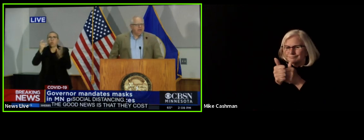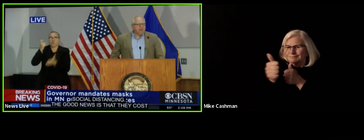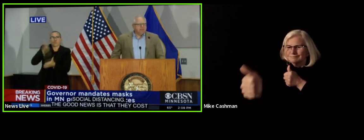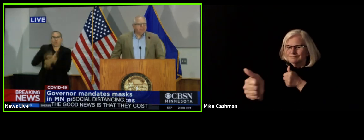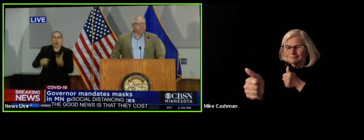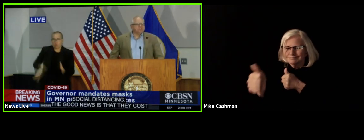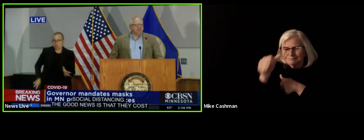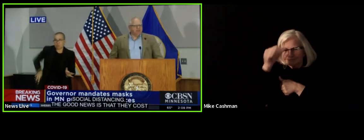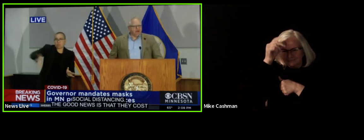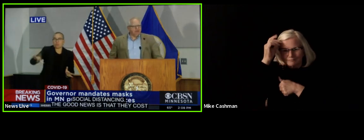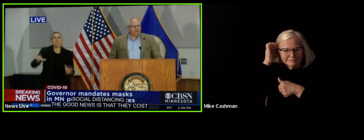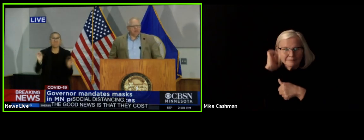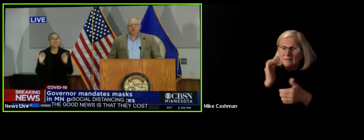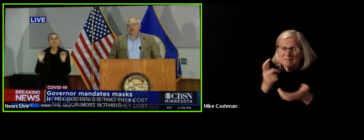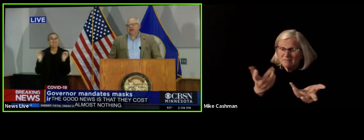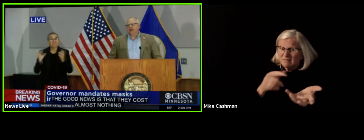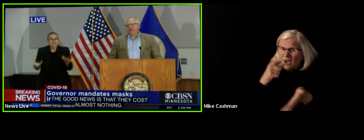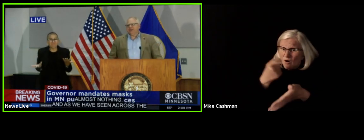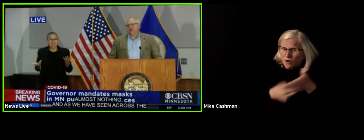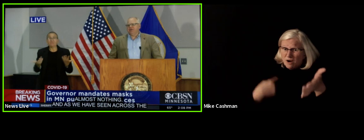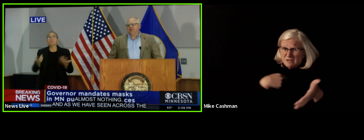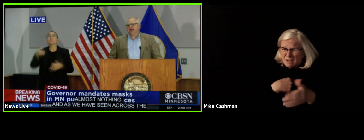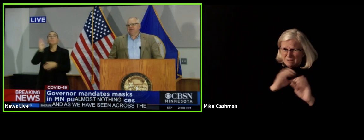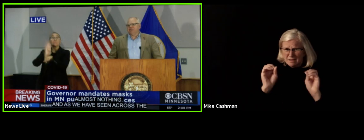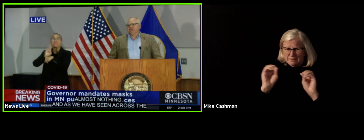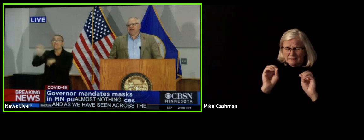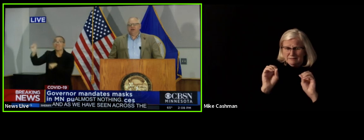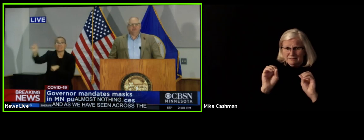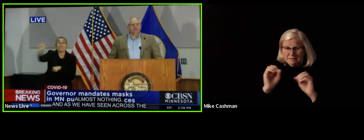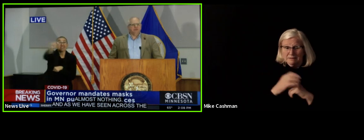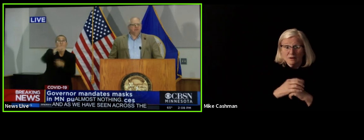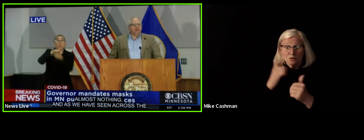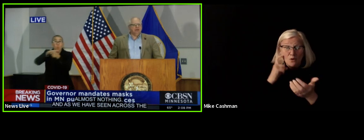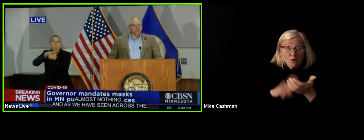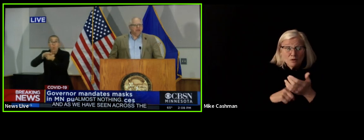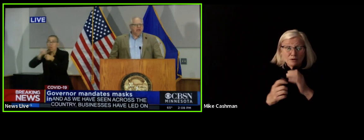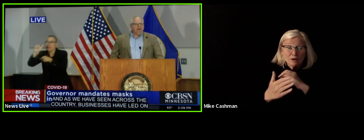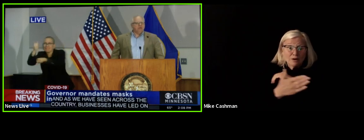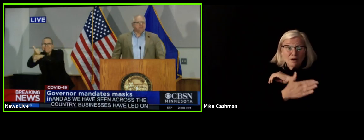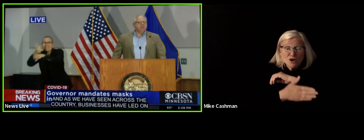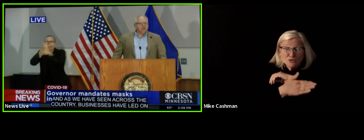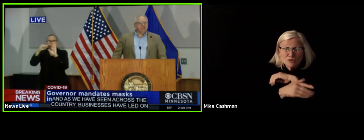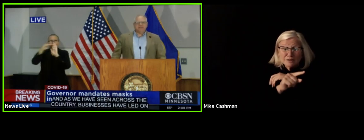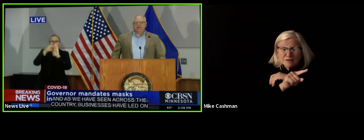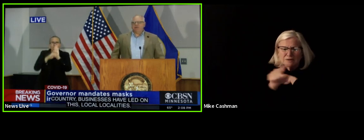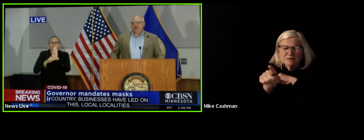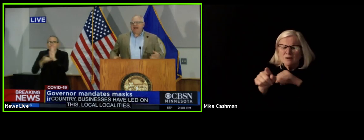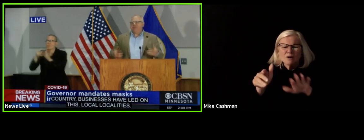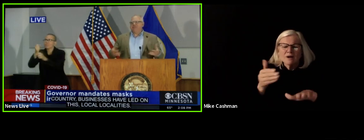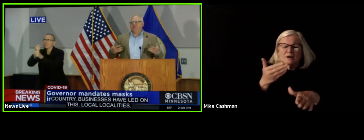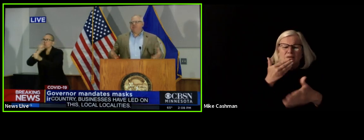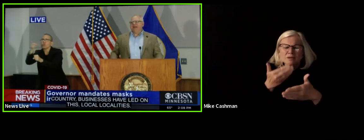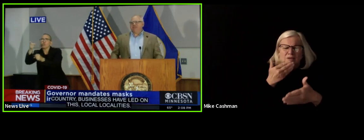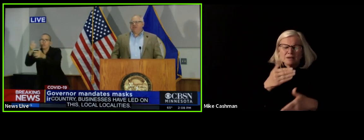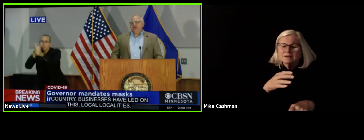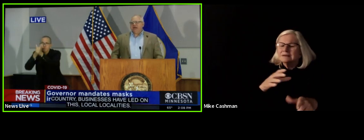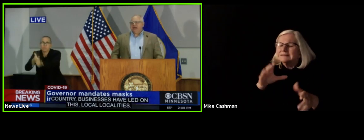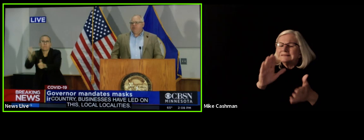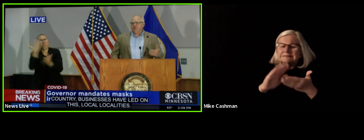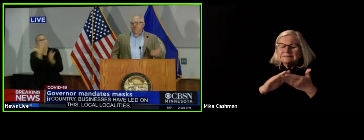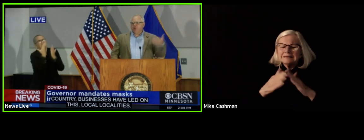country, businesses have led on this, local localities, and I want to thank those city councils and those mayors and those communities out there that had these